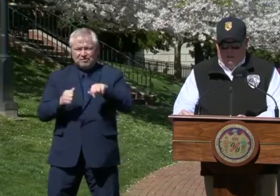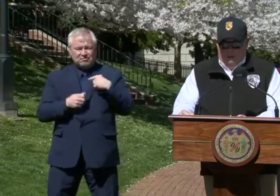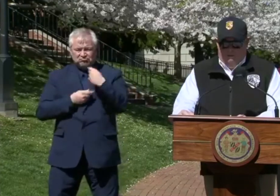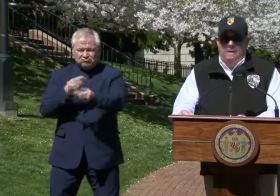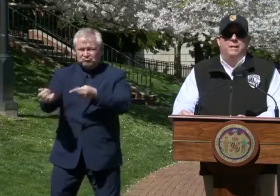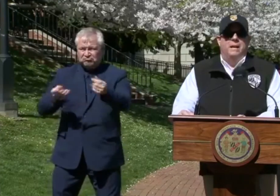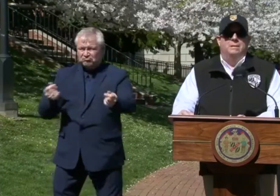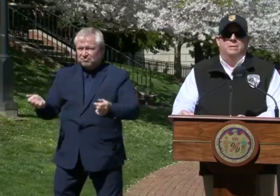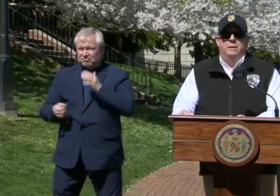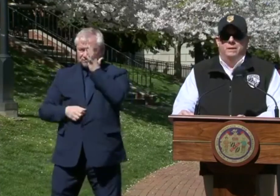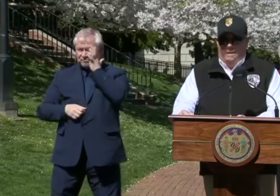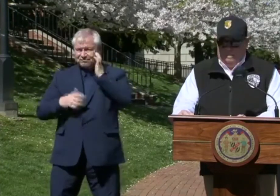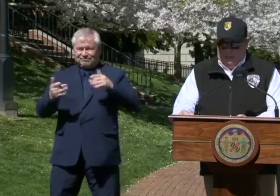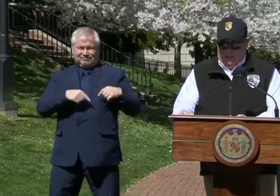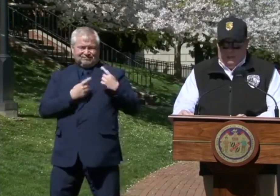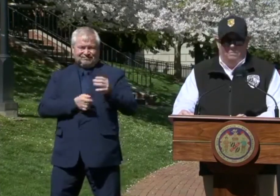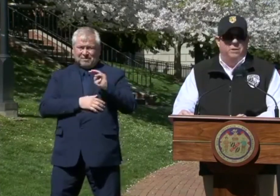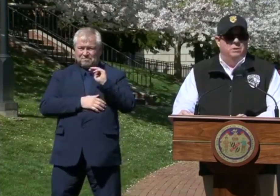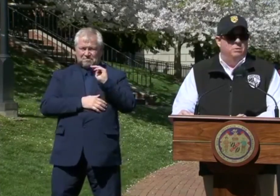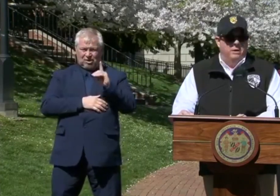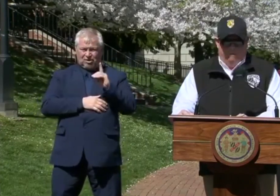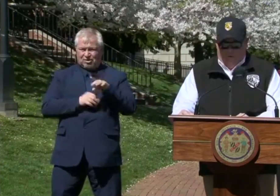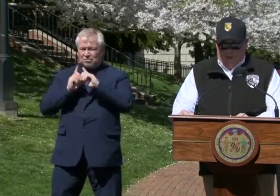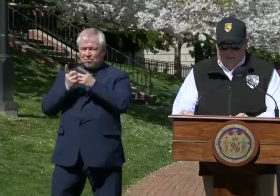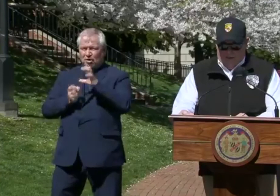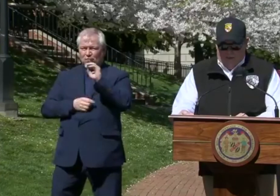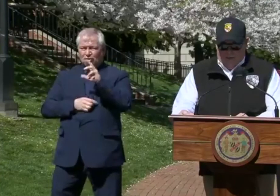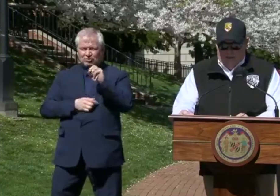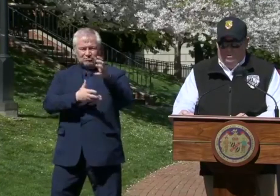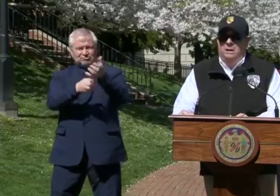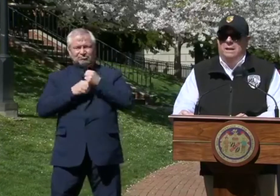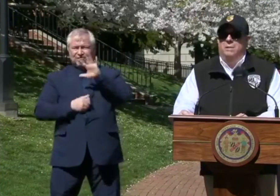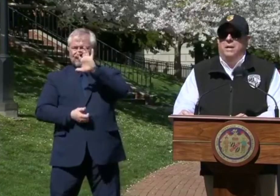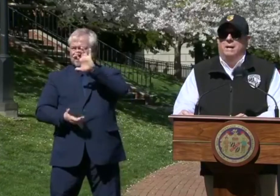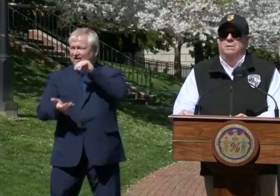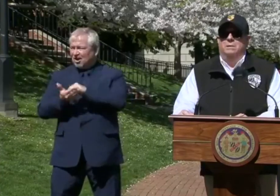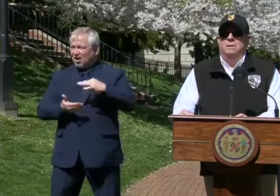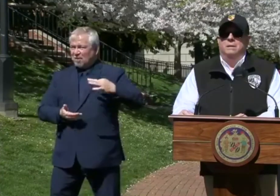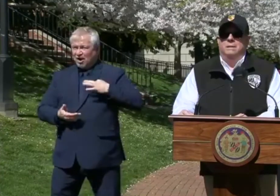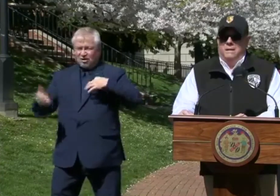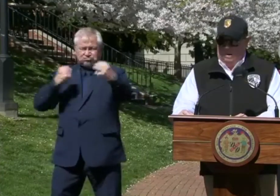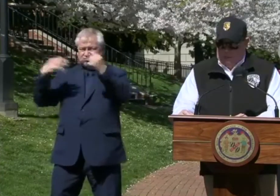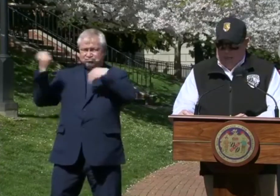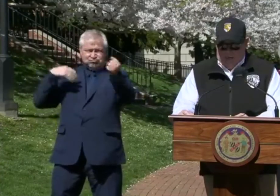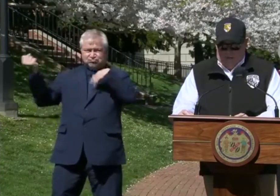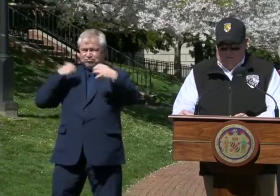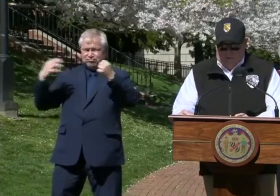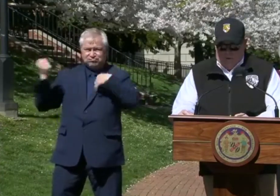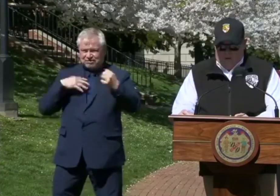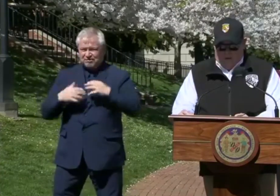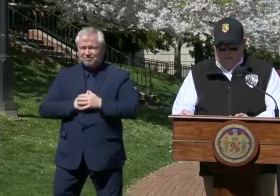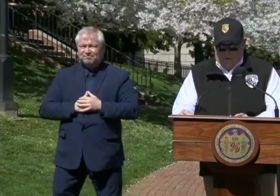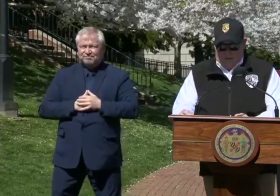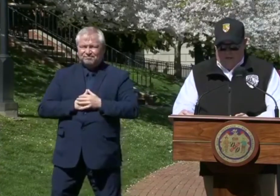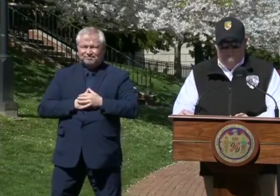than 5,300 applications for this new relief fund and more than 11,000 applications for the